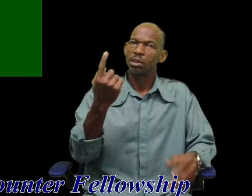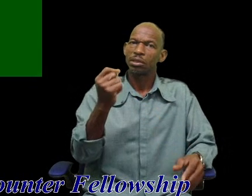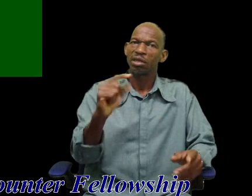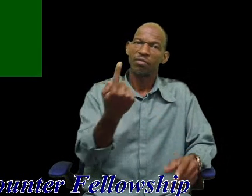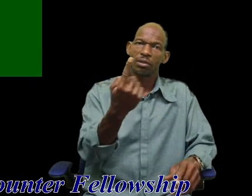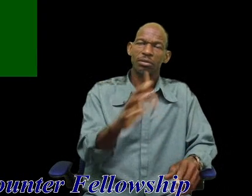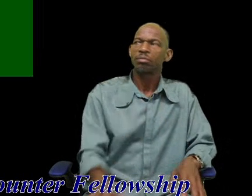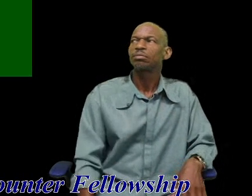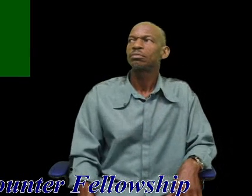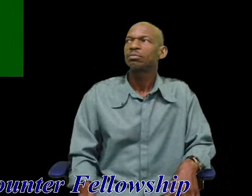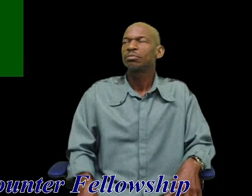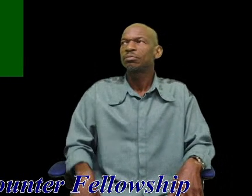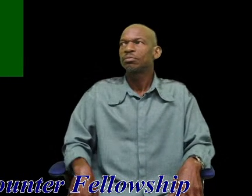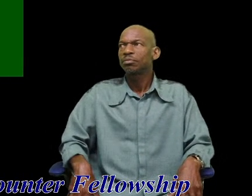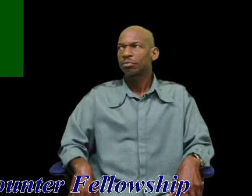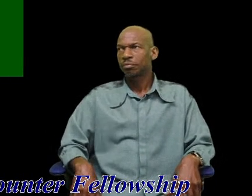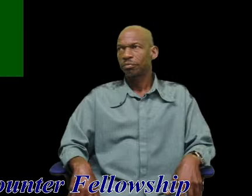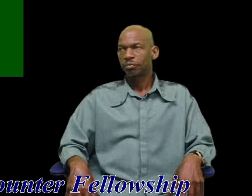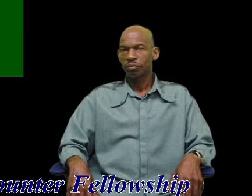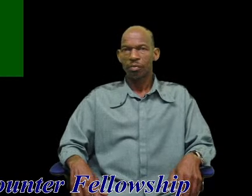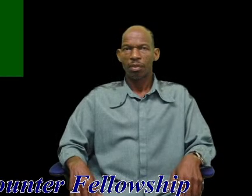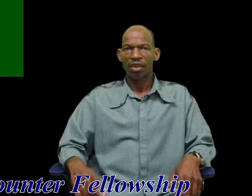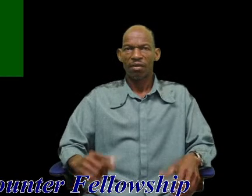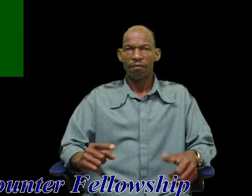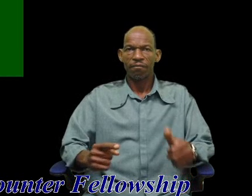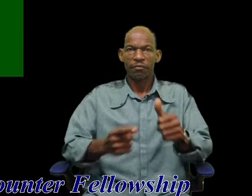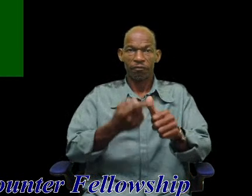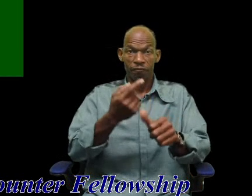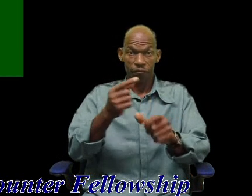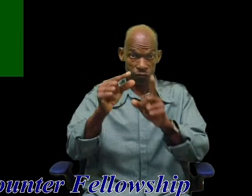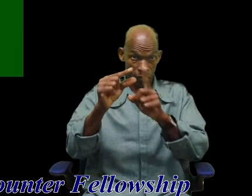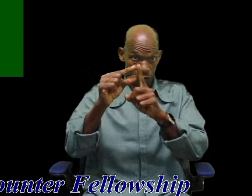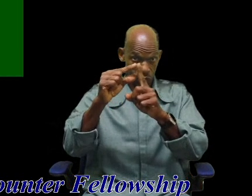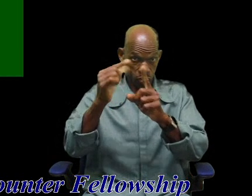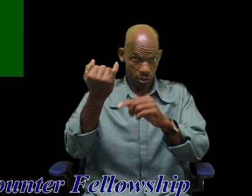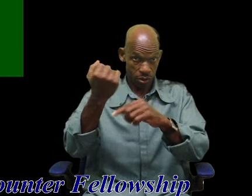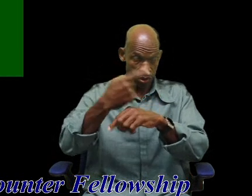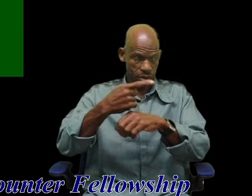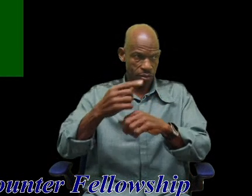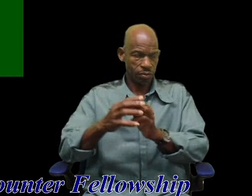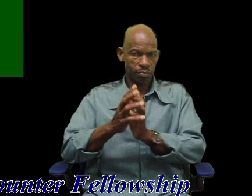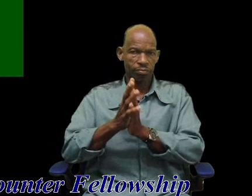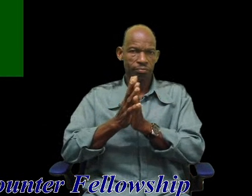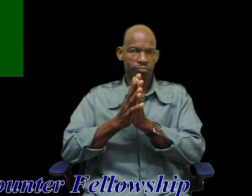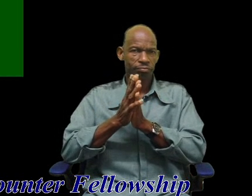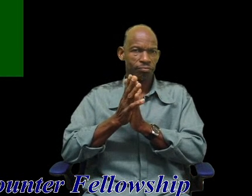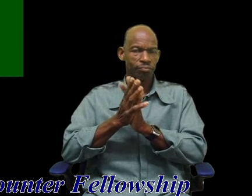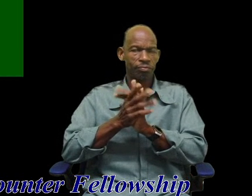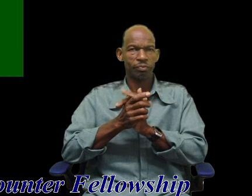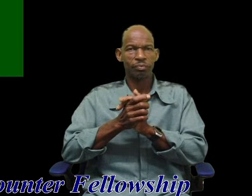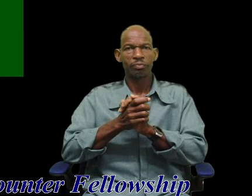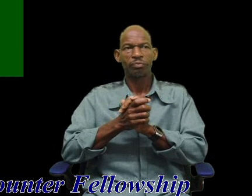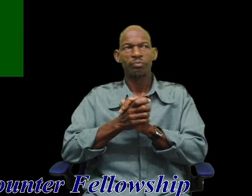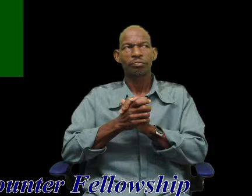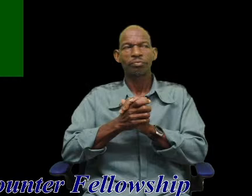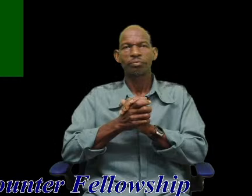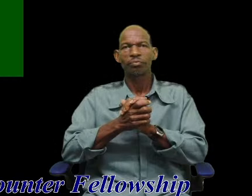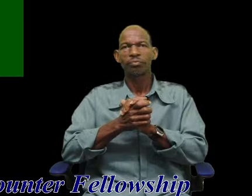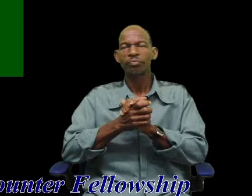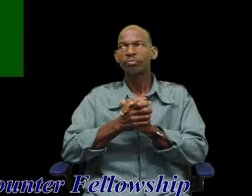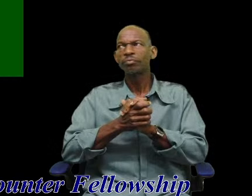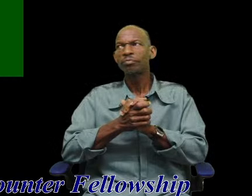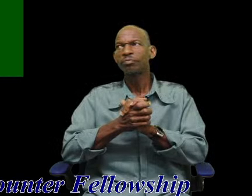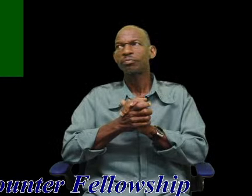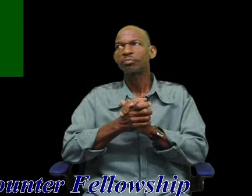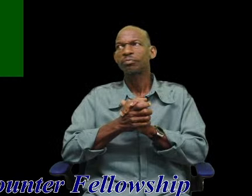All right, so the first word that we're looking at when we looking at and it's in terms of things that belong